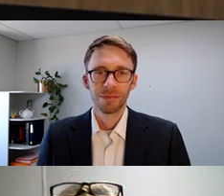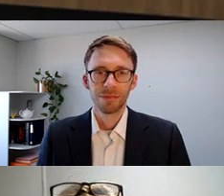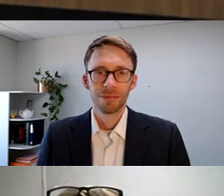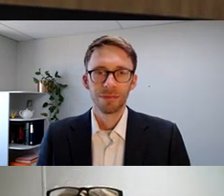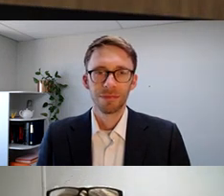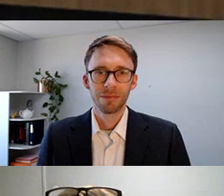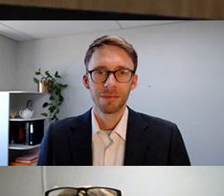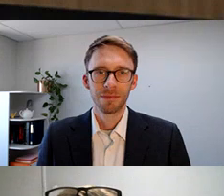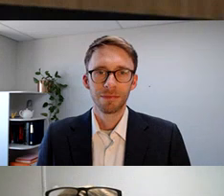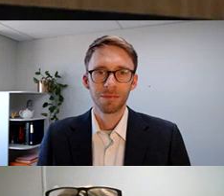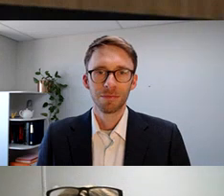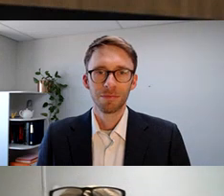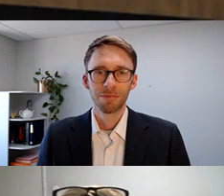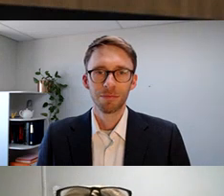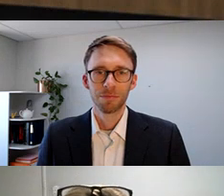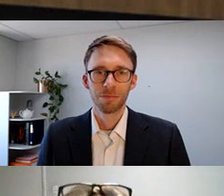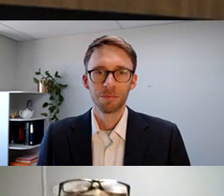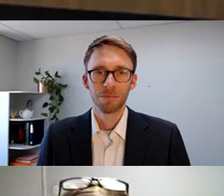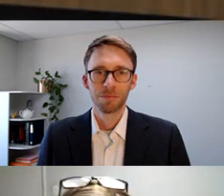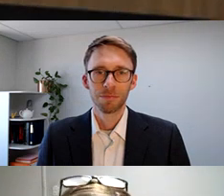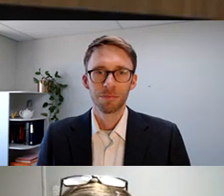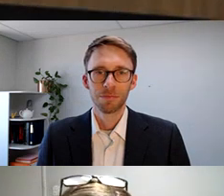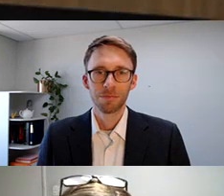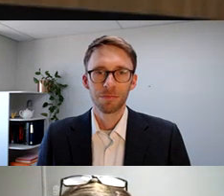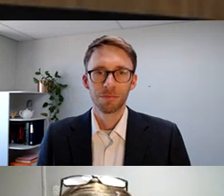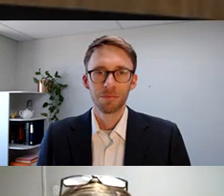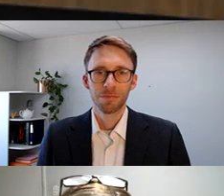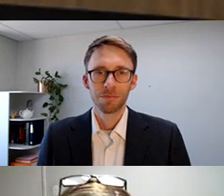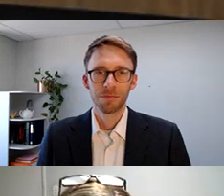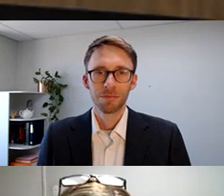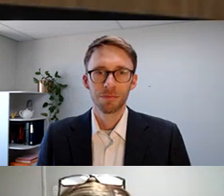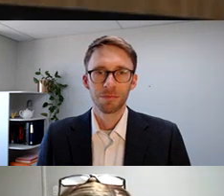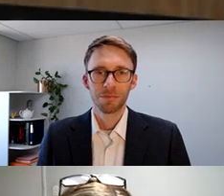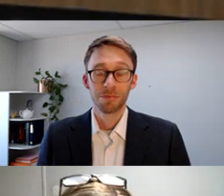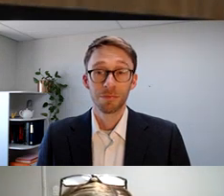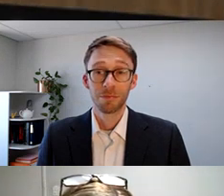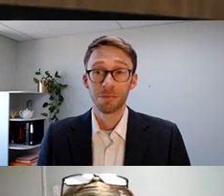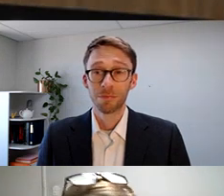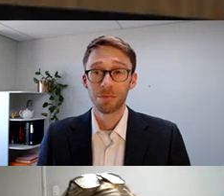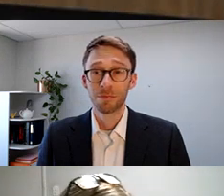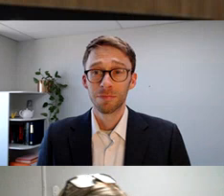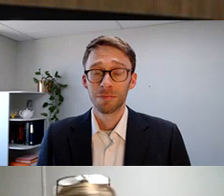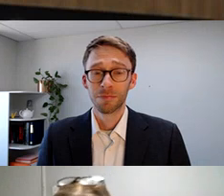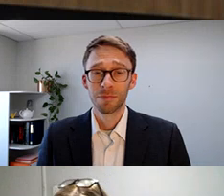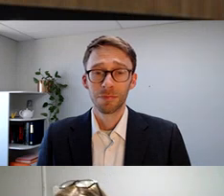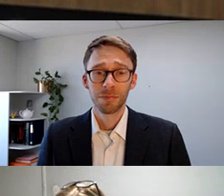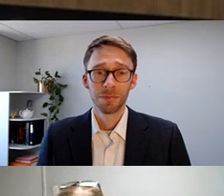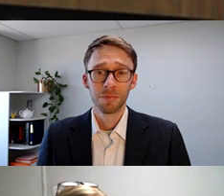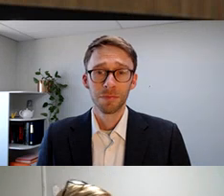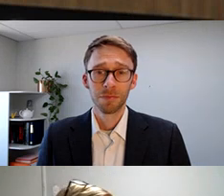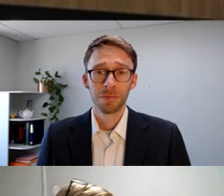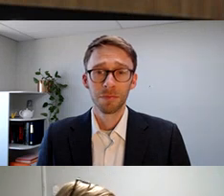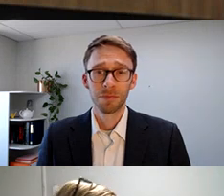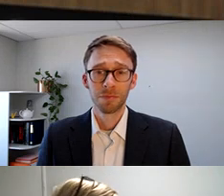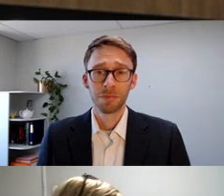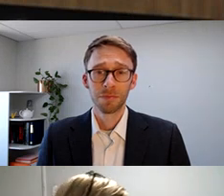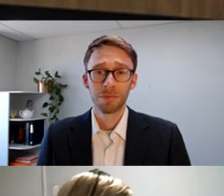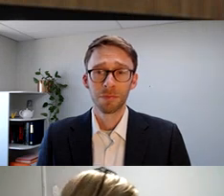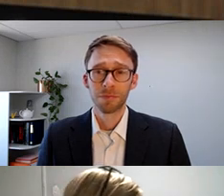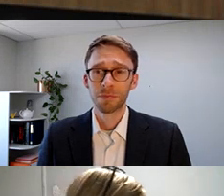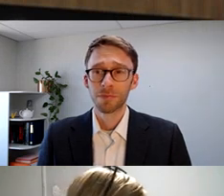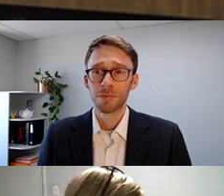is an important day for us, and I'm pleased to see that so many people are here and also attending online.